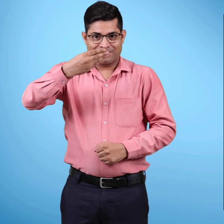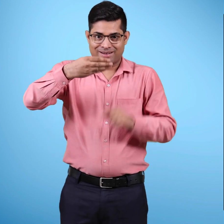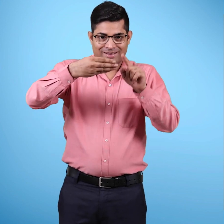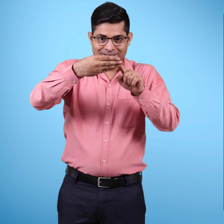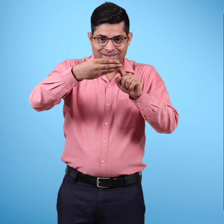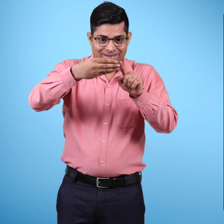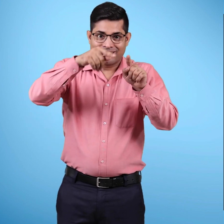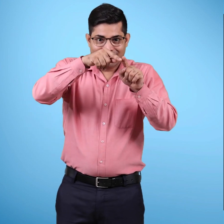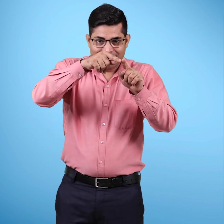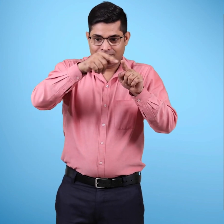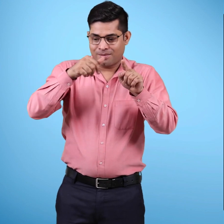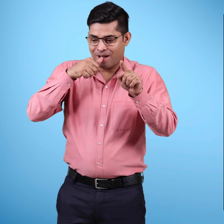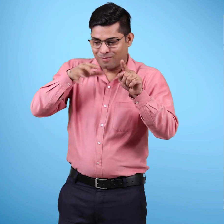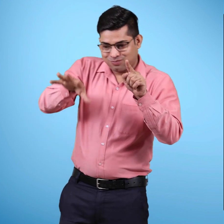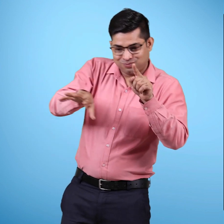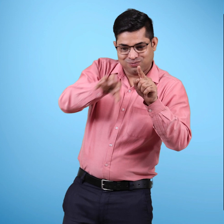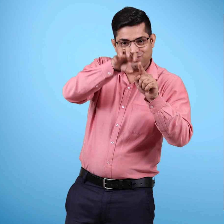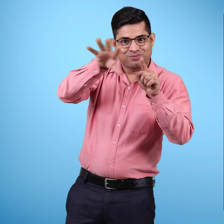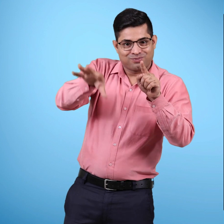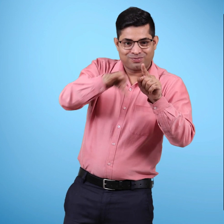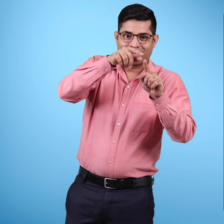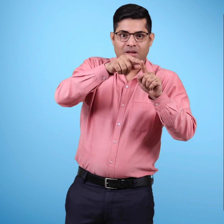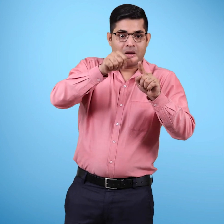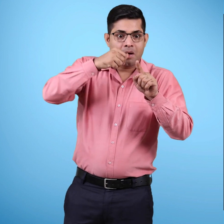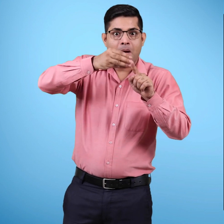The leaves also lose water through transpiration.